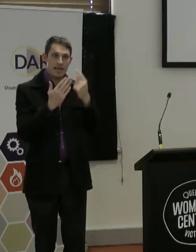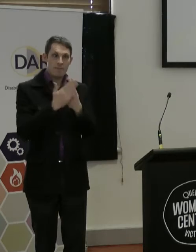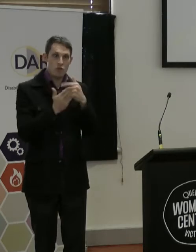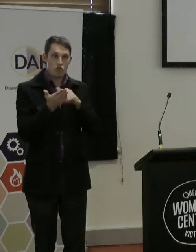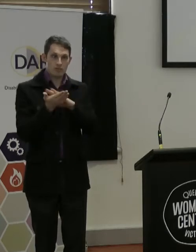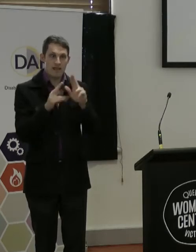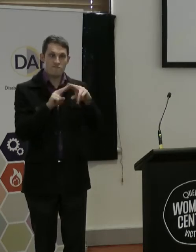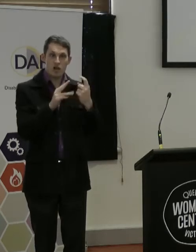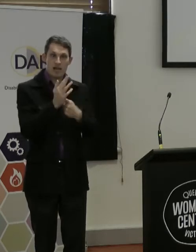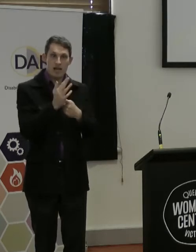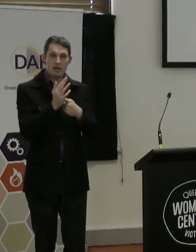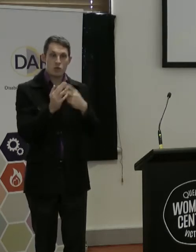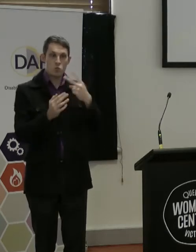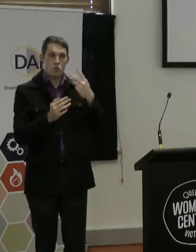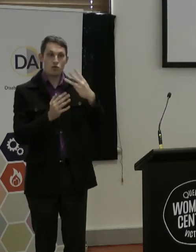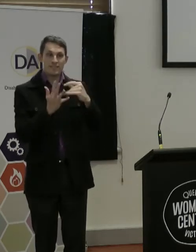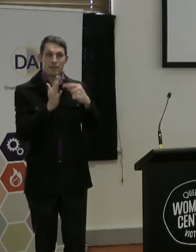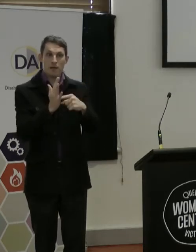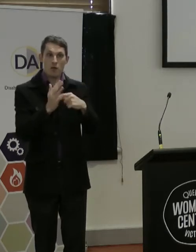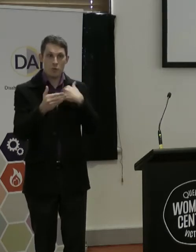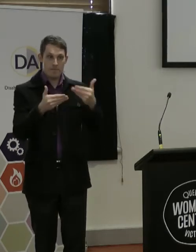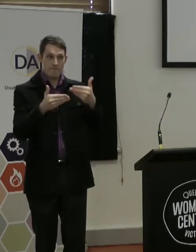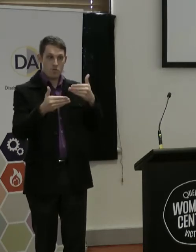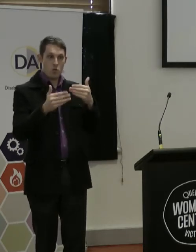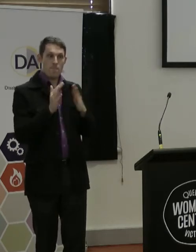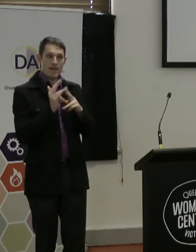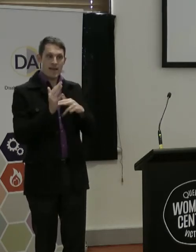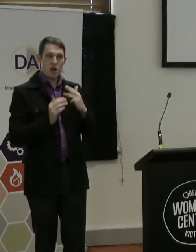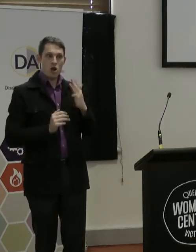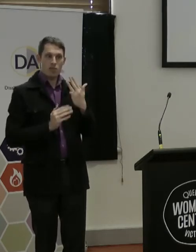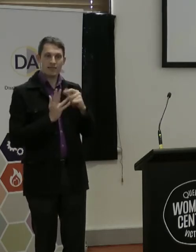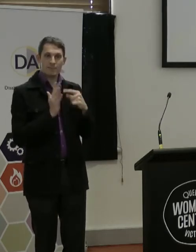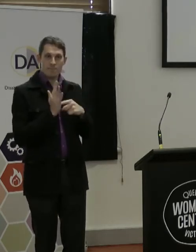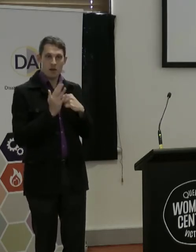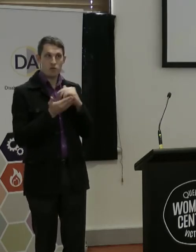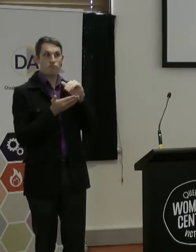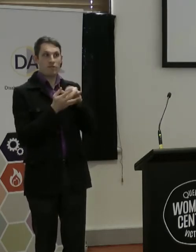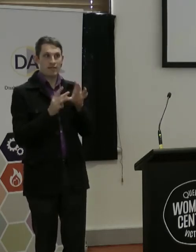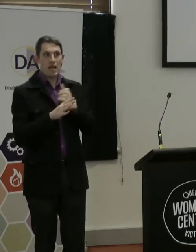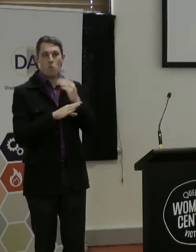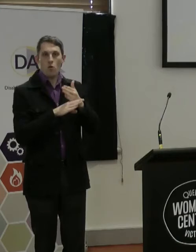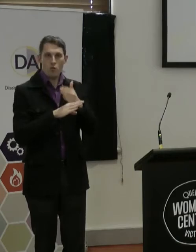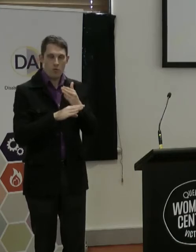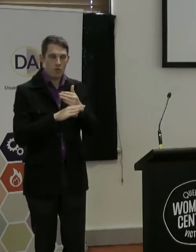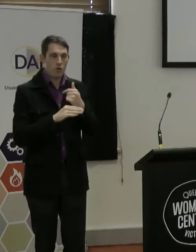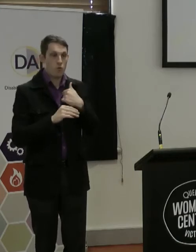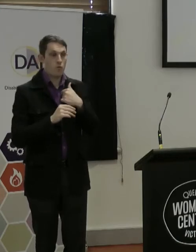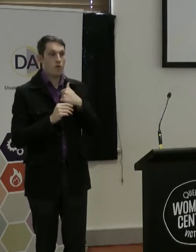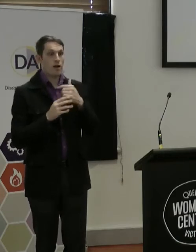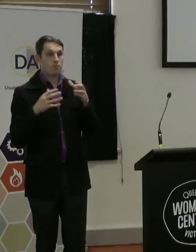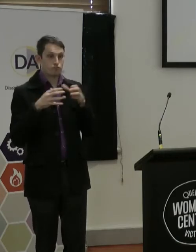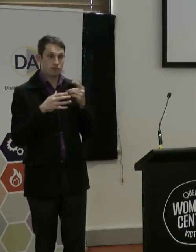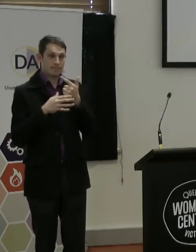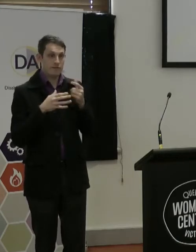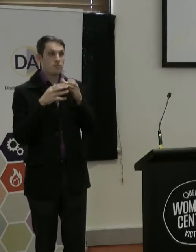12th and 13th of September. Our work in Geneva started on Monday, the 9th of September, and our delegation participated in a